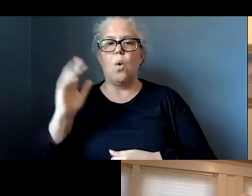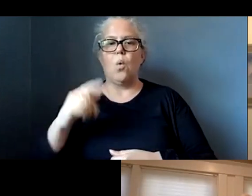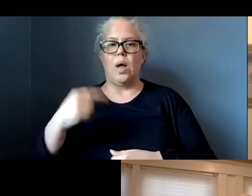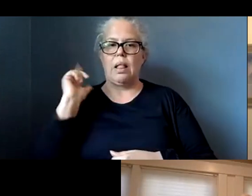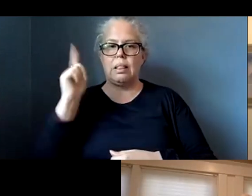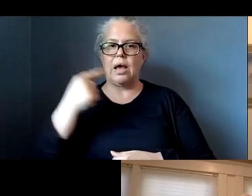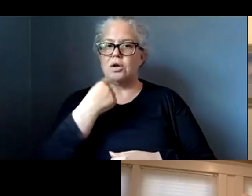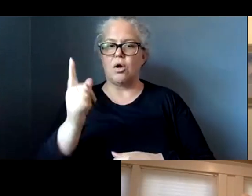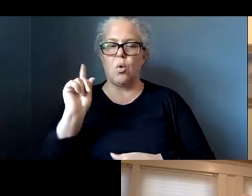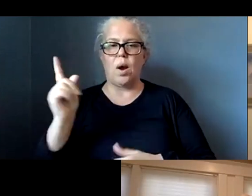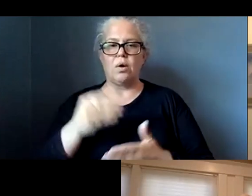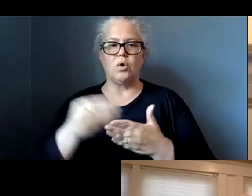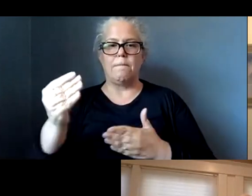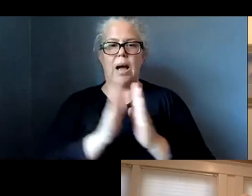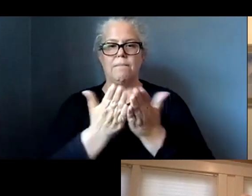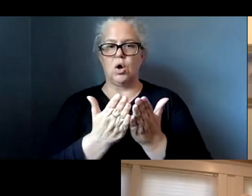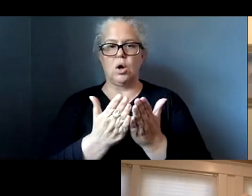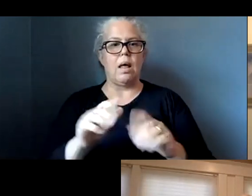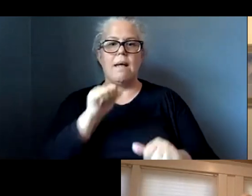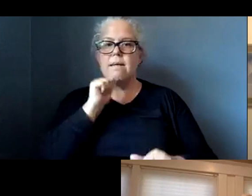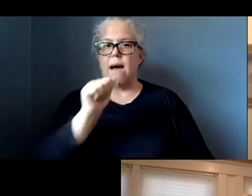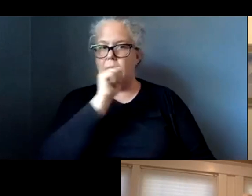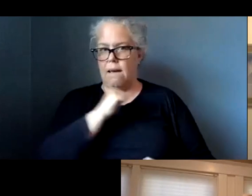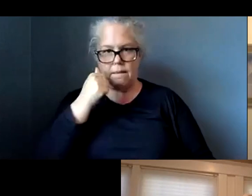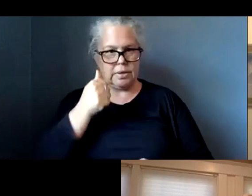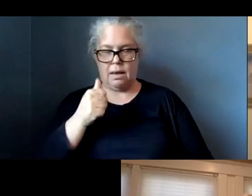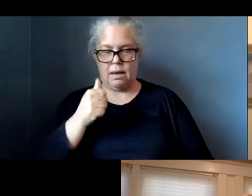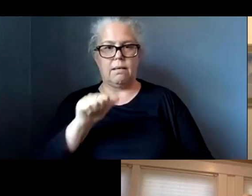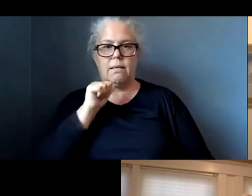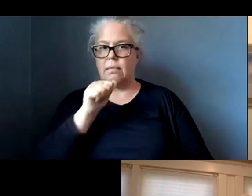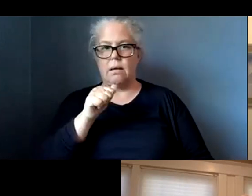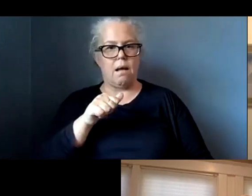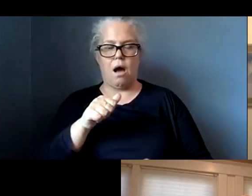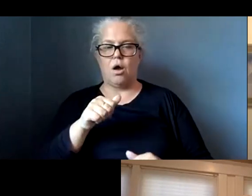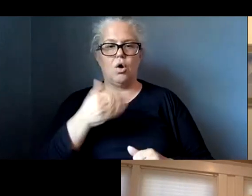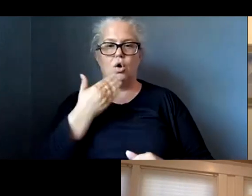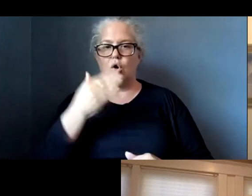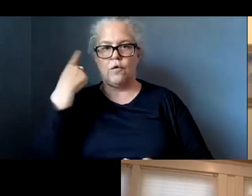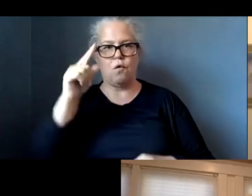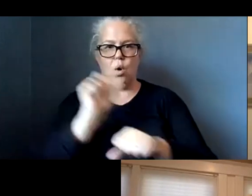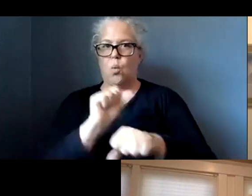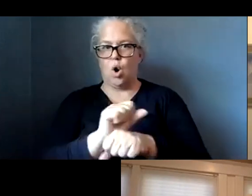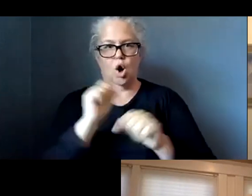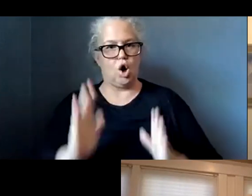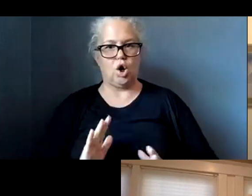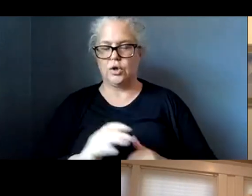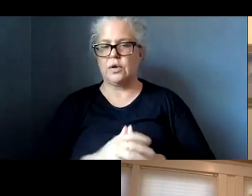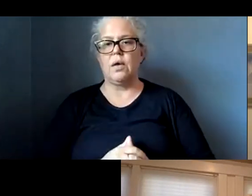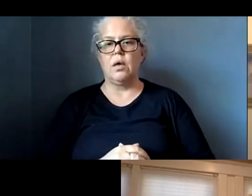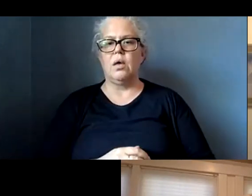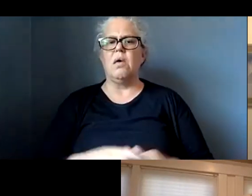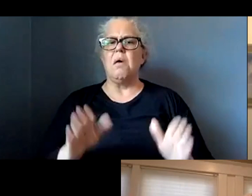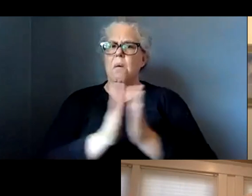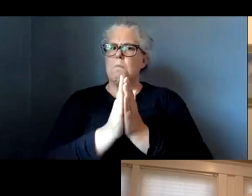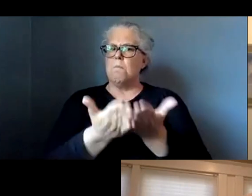does not require its employees to pee in bottles, and I hope that you will. What does this book do? It